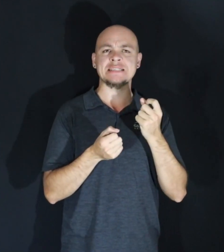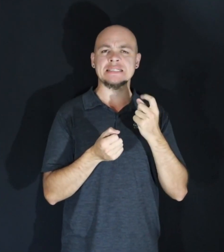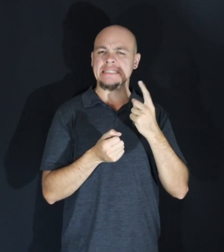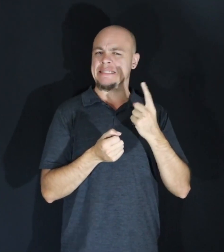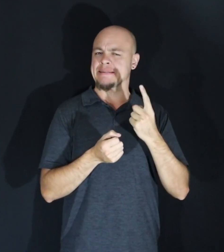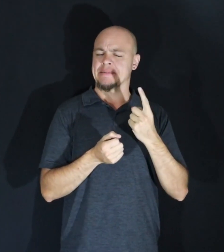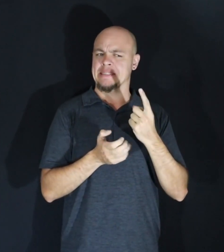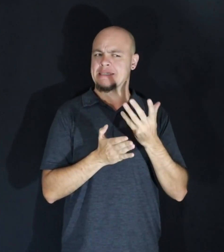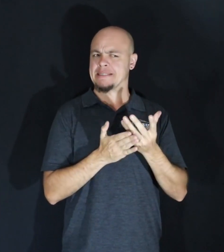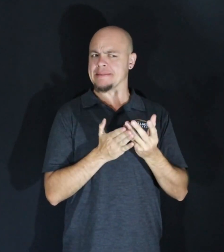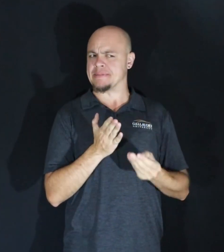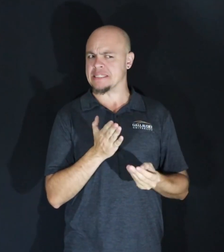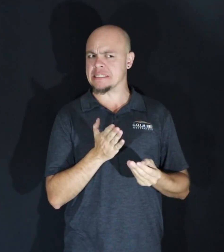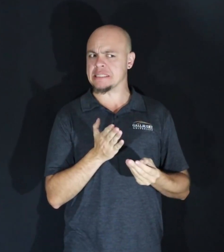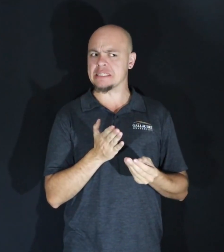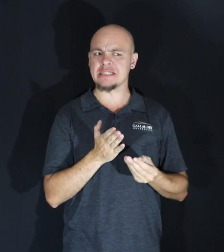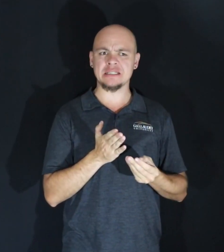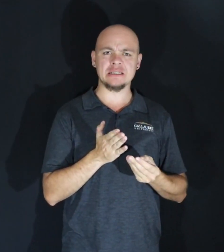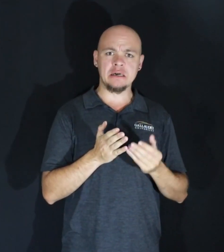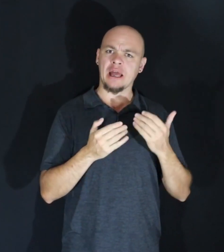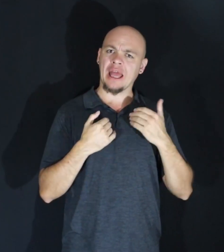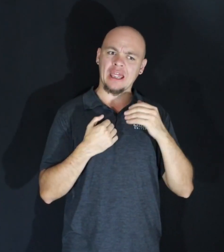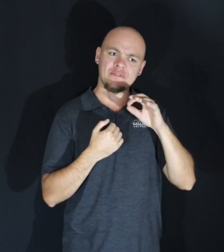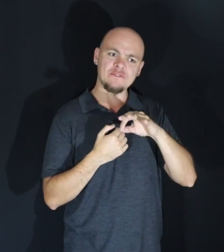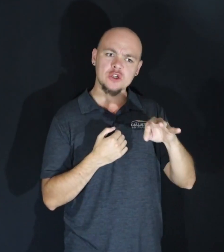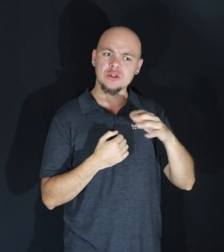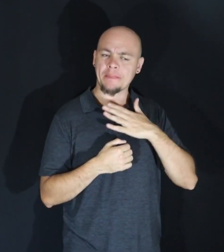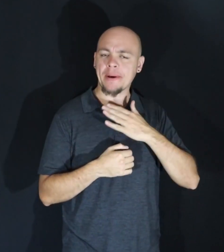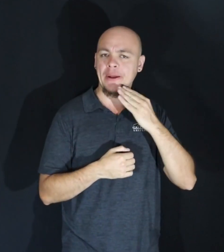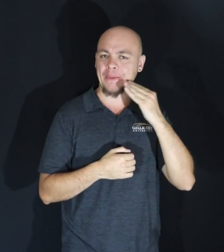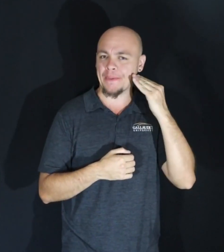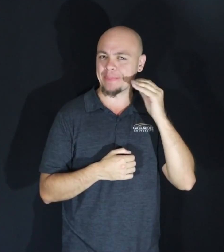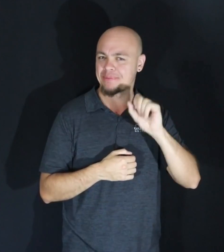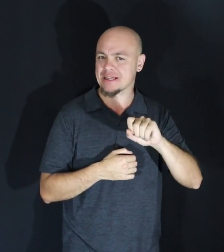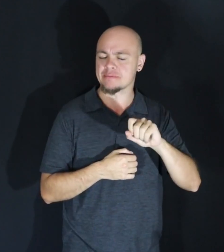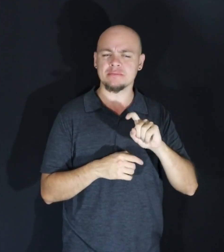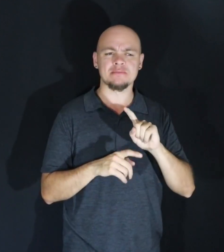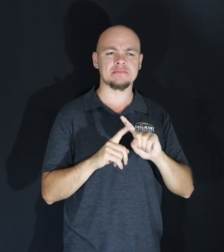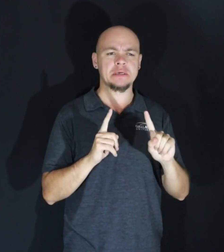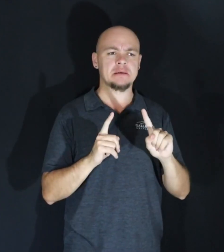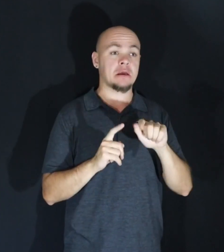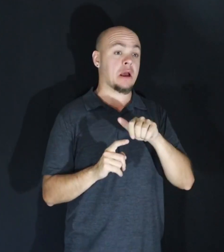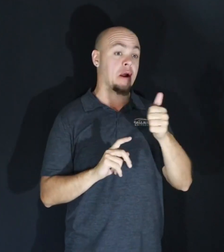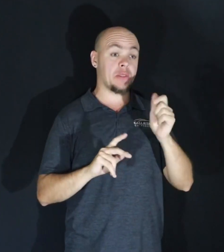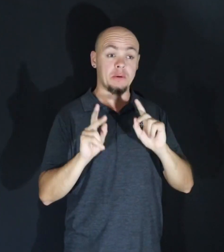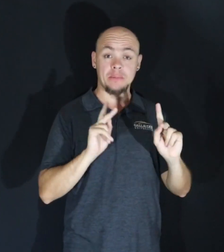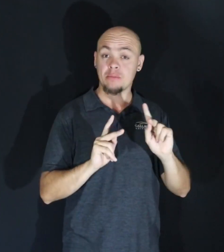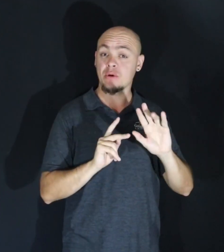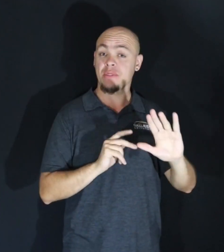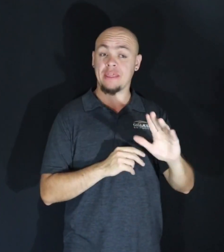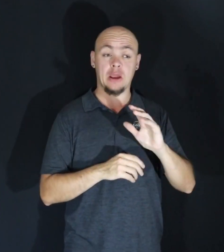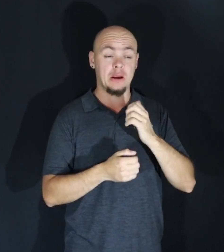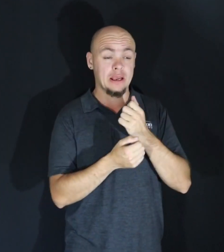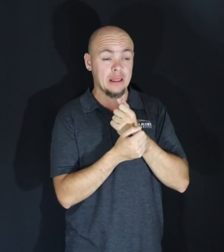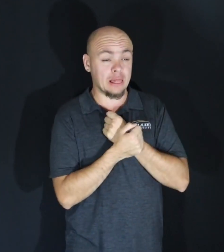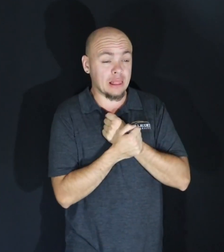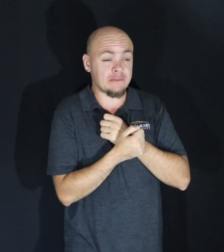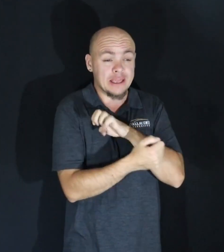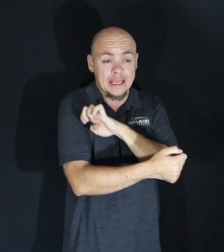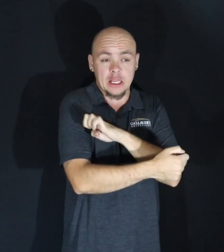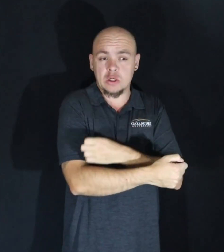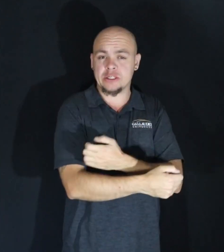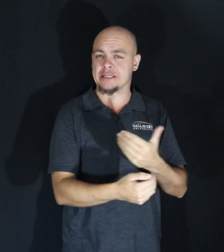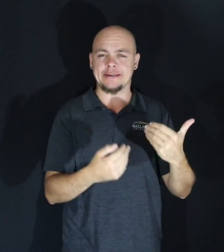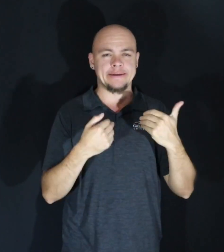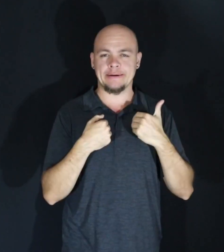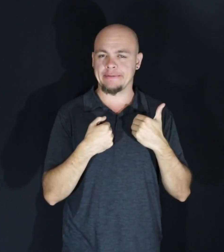missing. Like, no, I had furniture, but what I didn't have is other people and their loving energy. And I